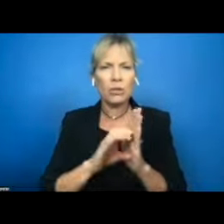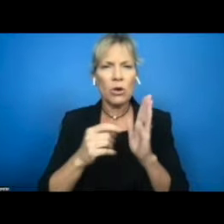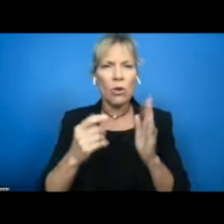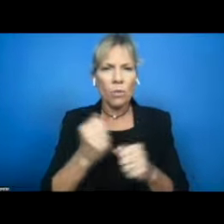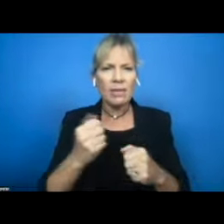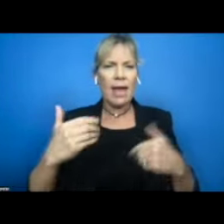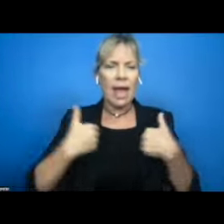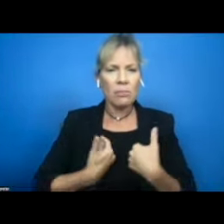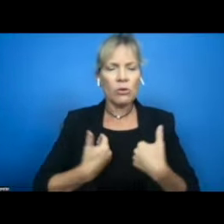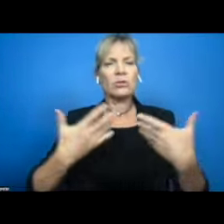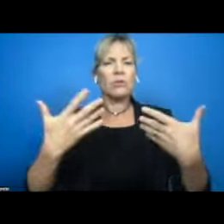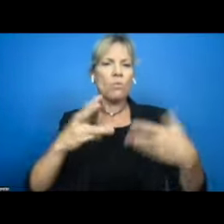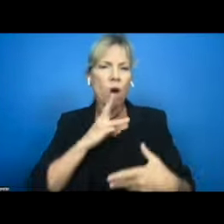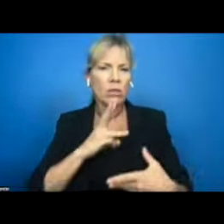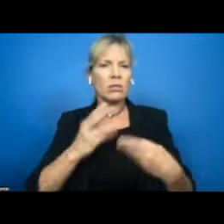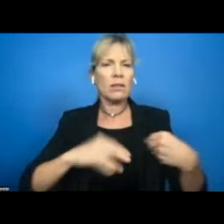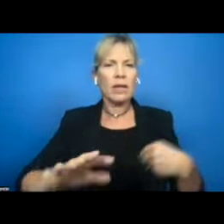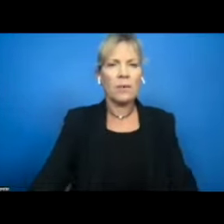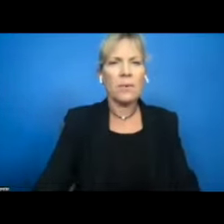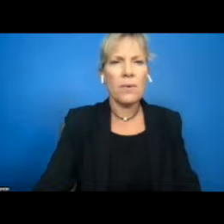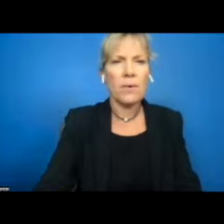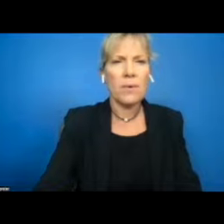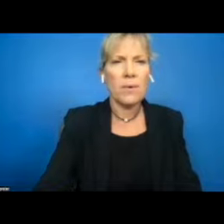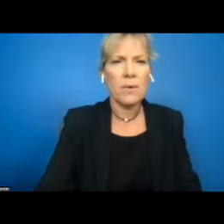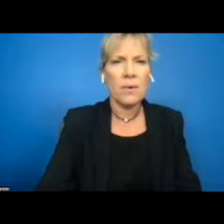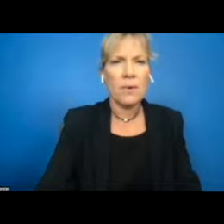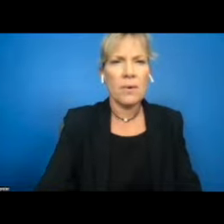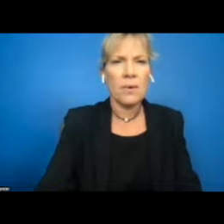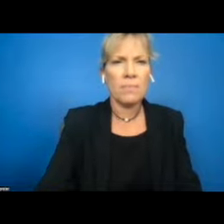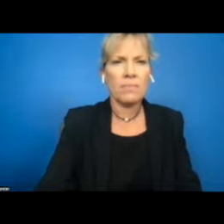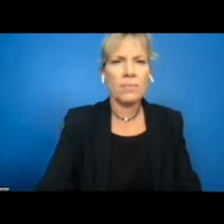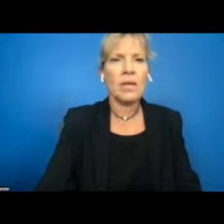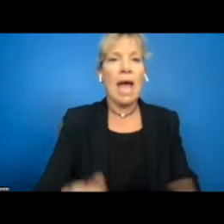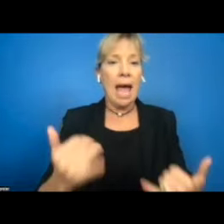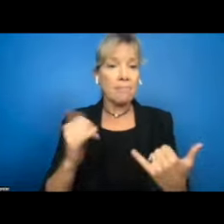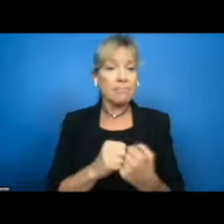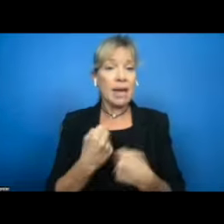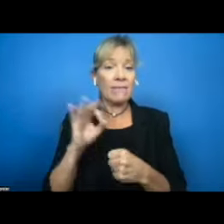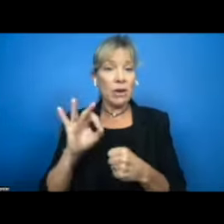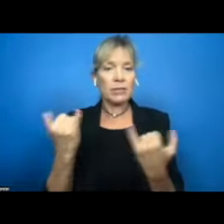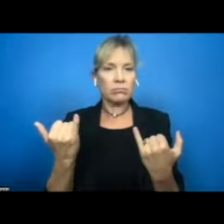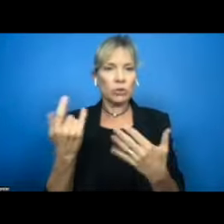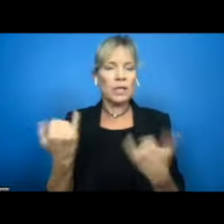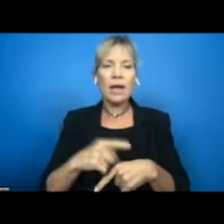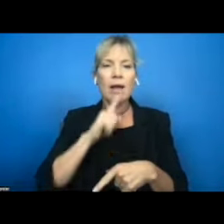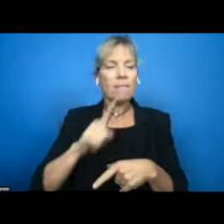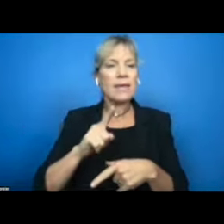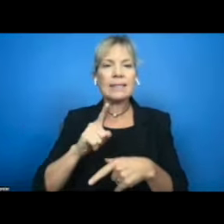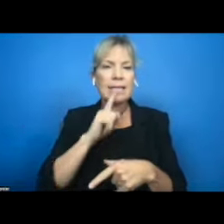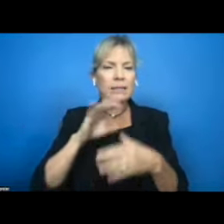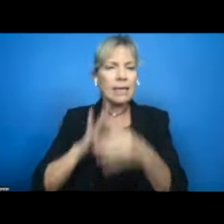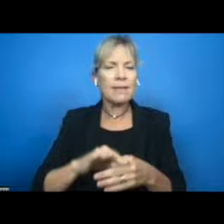animals, waters, and land has made Fairbanks what it is today. These relationships are embedded in the Dene